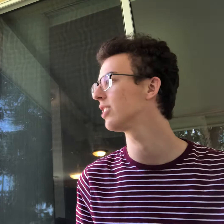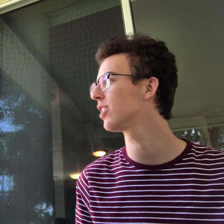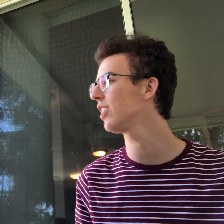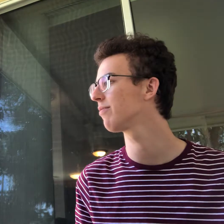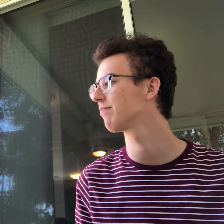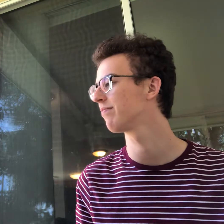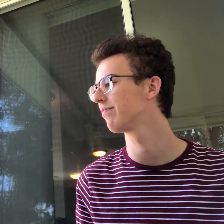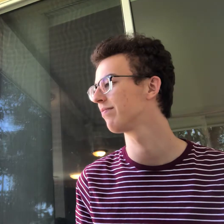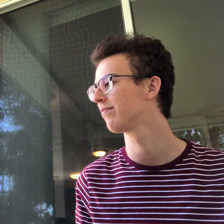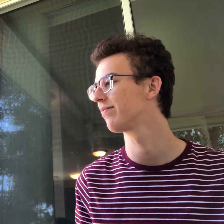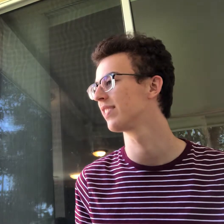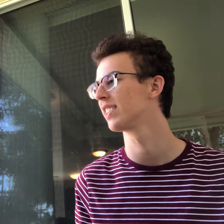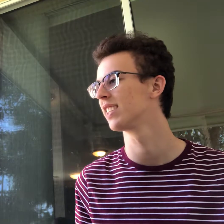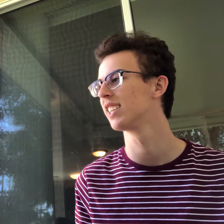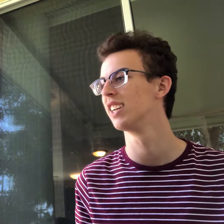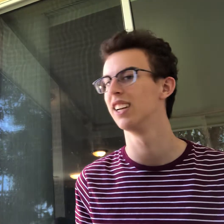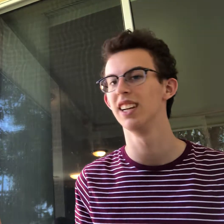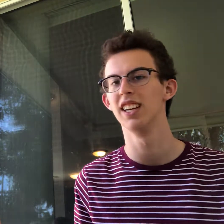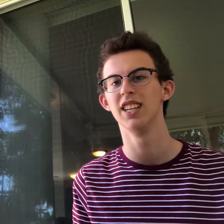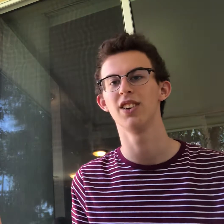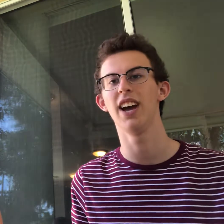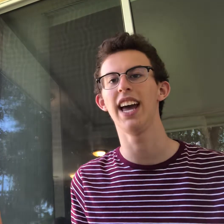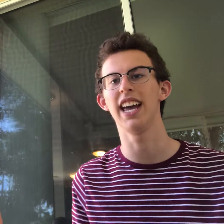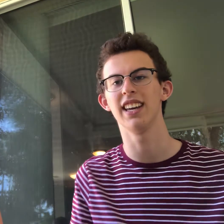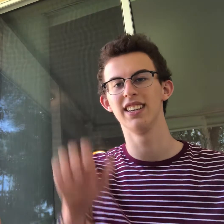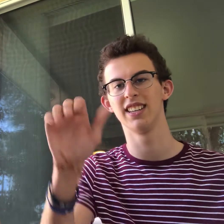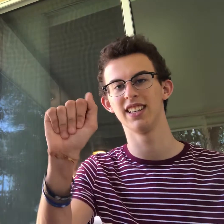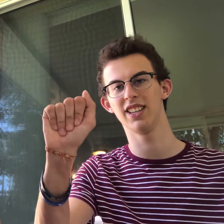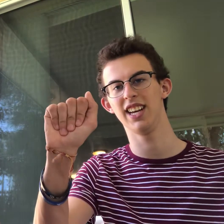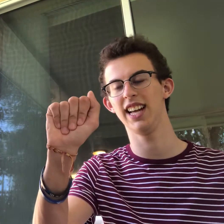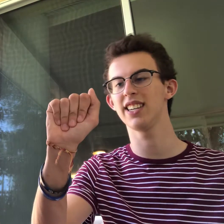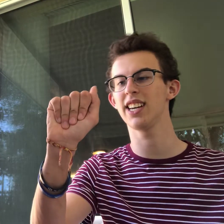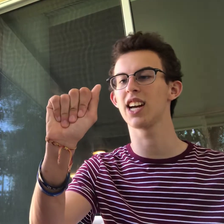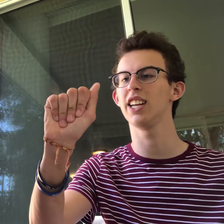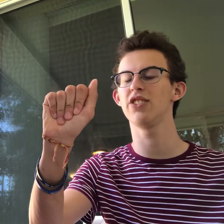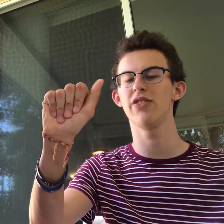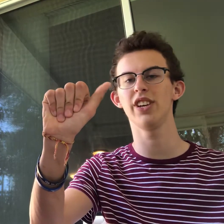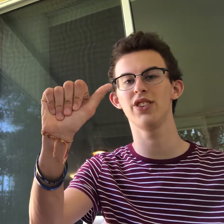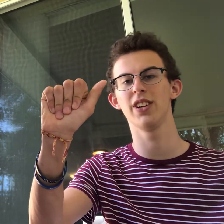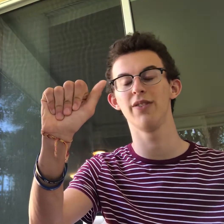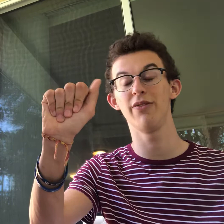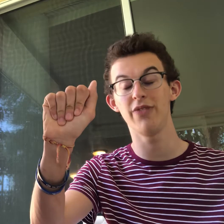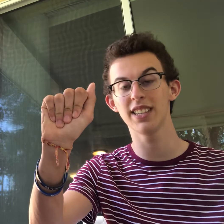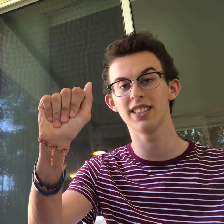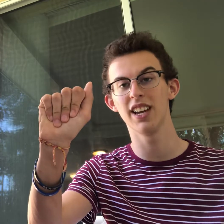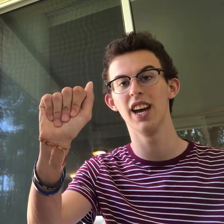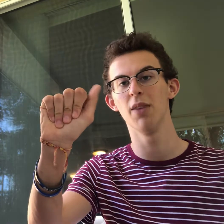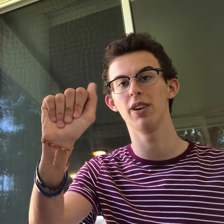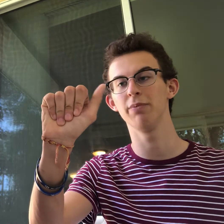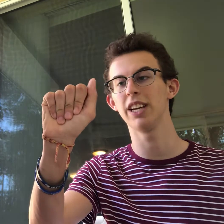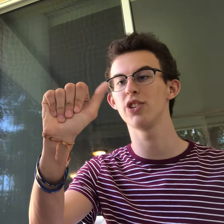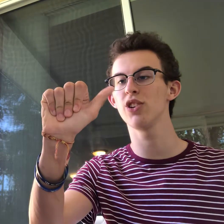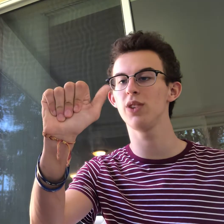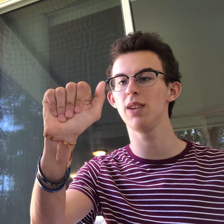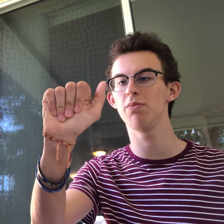start? so we're going to do the ABCs. Ready? So A, it's like a clenched fist, but make sure you keep your